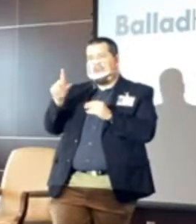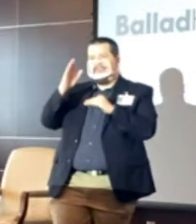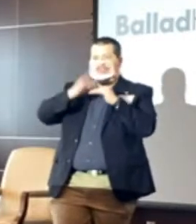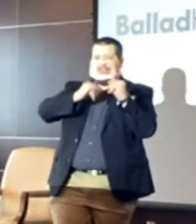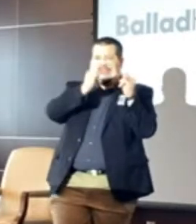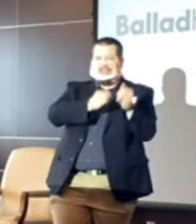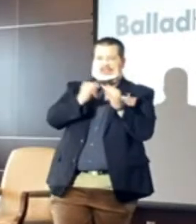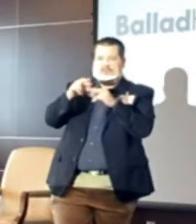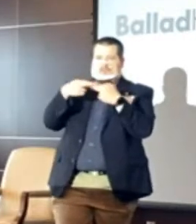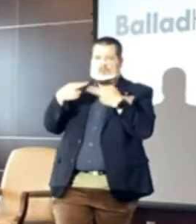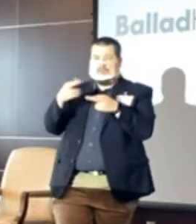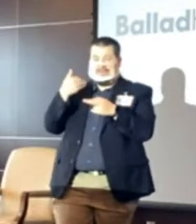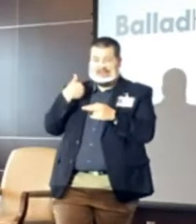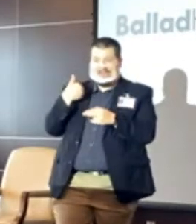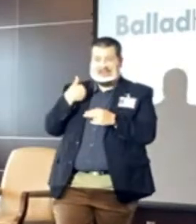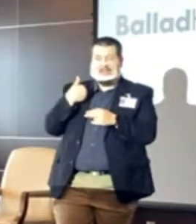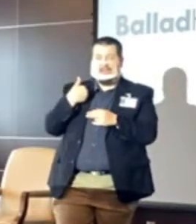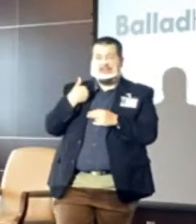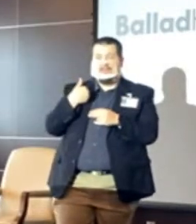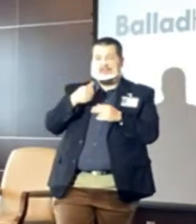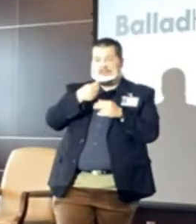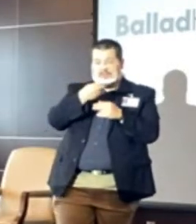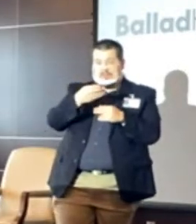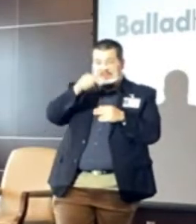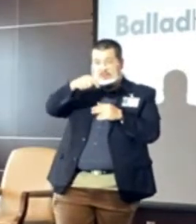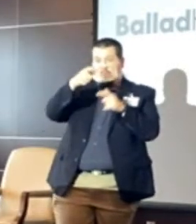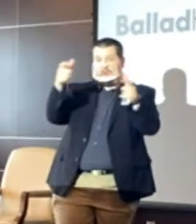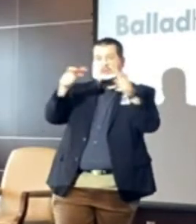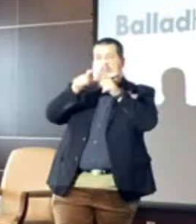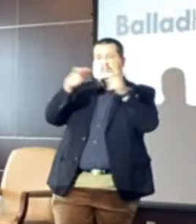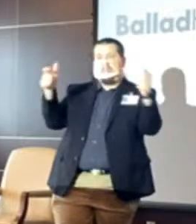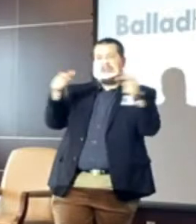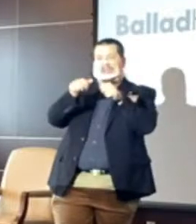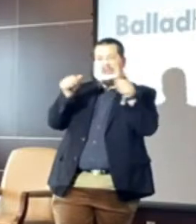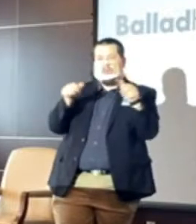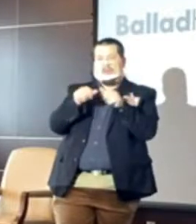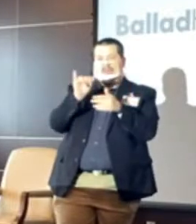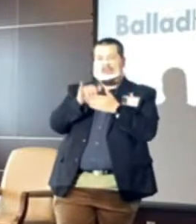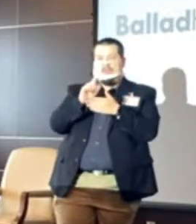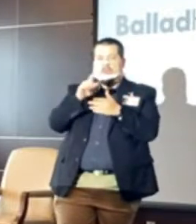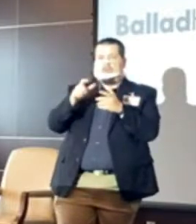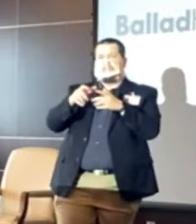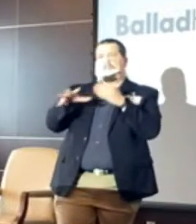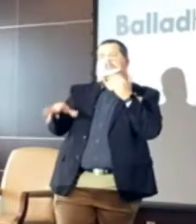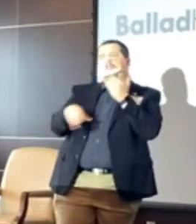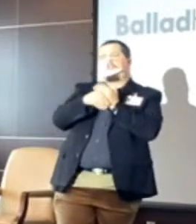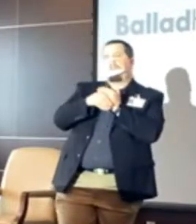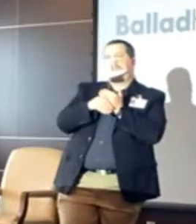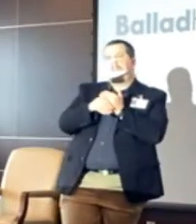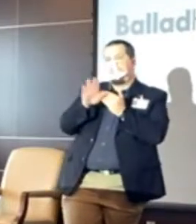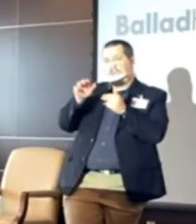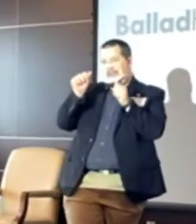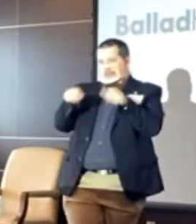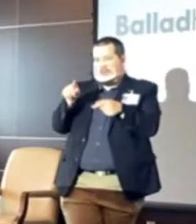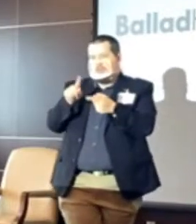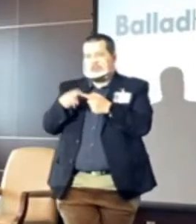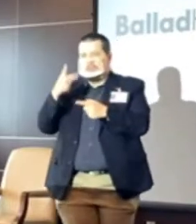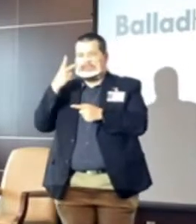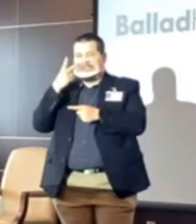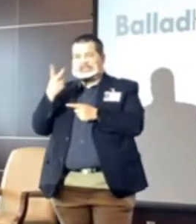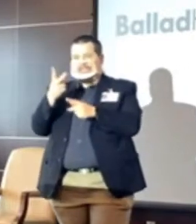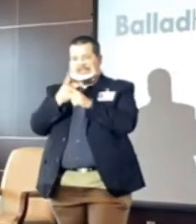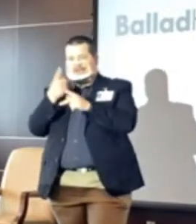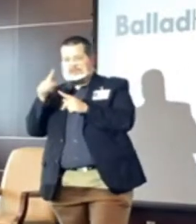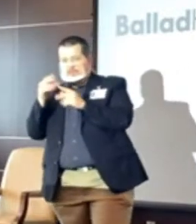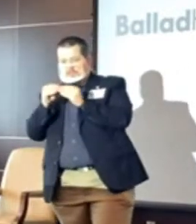individual rooms where you have a number of patients in one large area, and then that really does expand your ability to see and